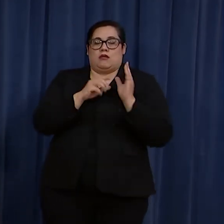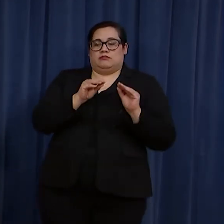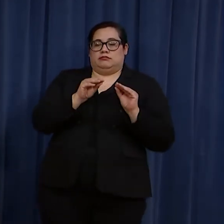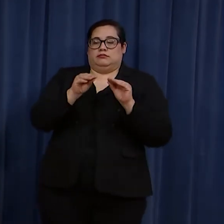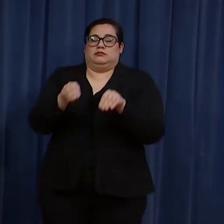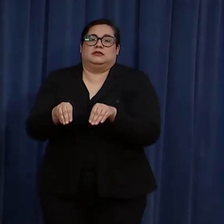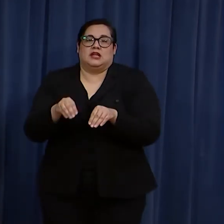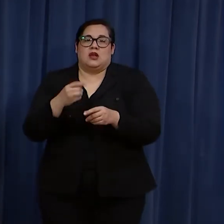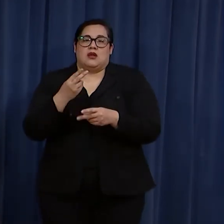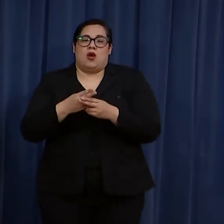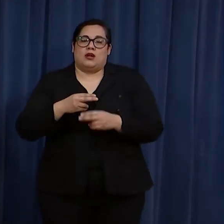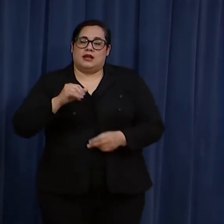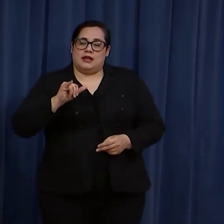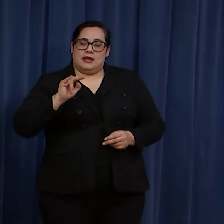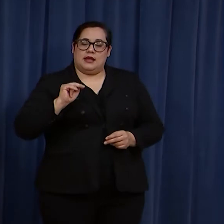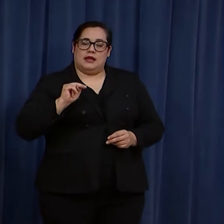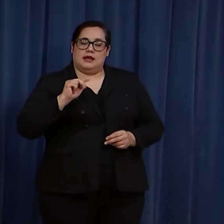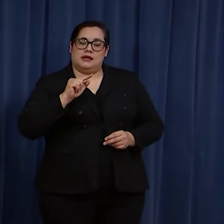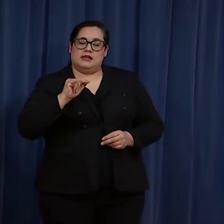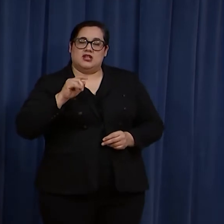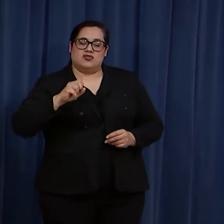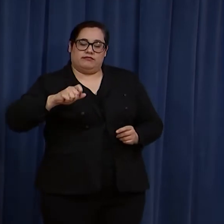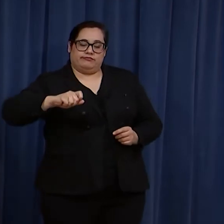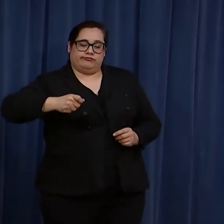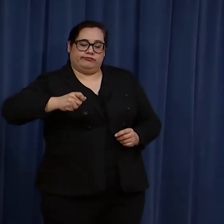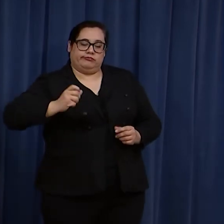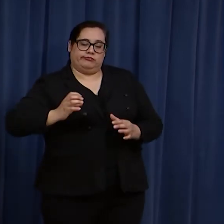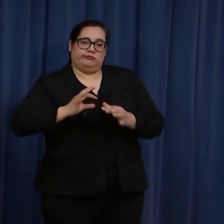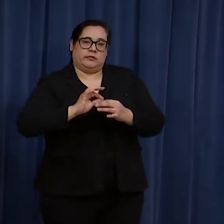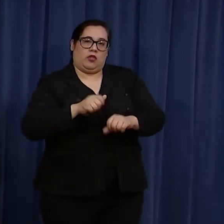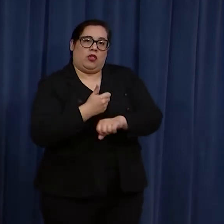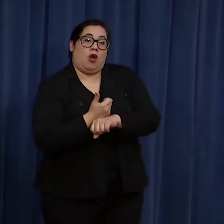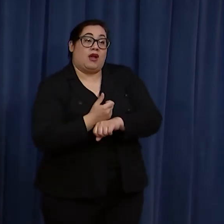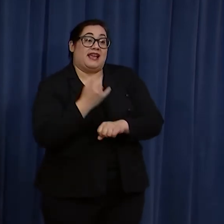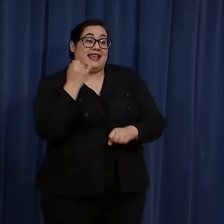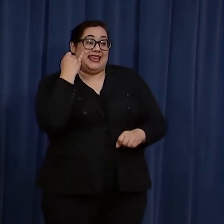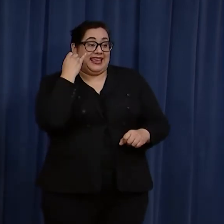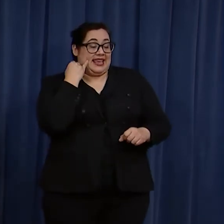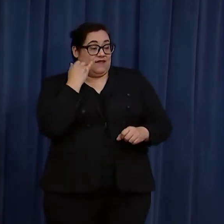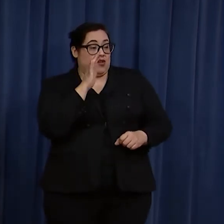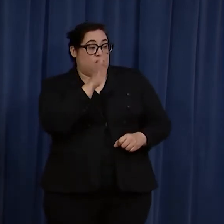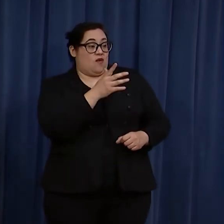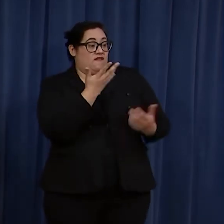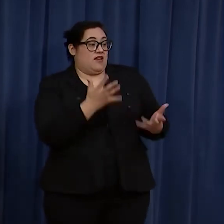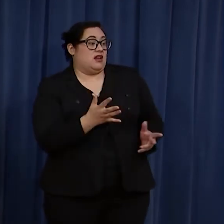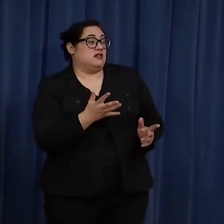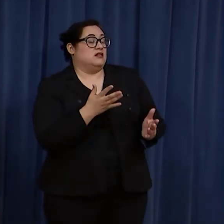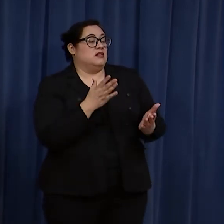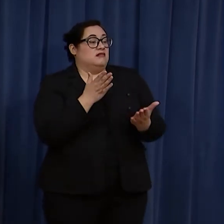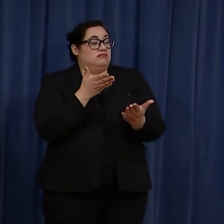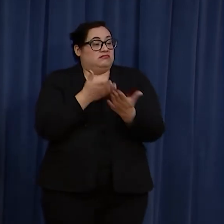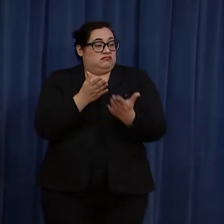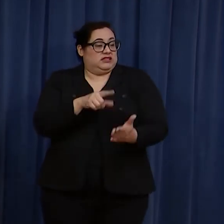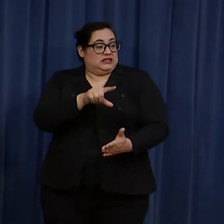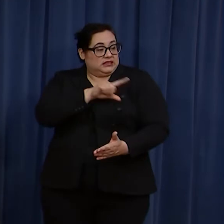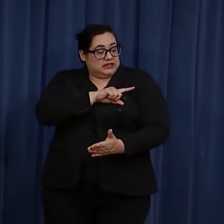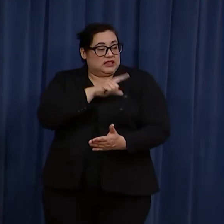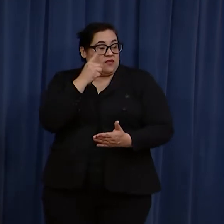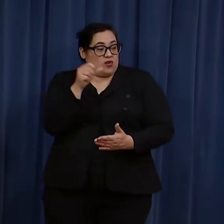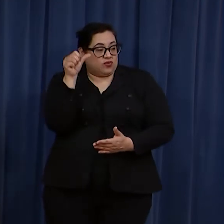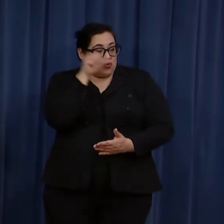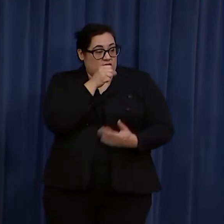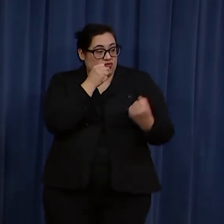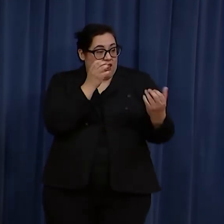of ignition interlocks in the vehicles of people convicted of drunk driving. The device is like a breathalyzer.